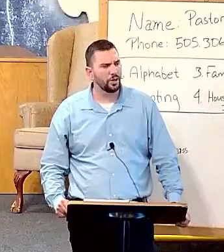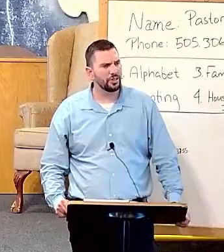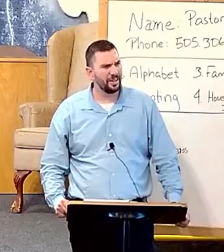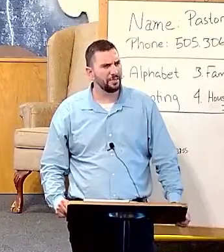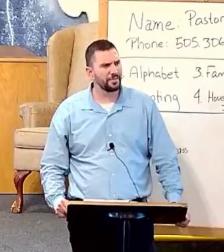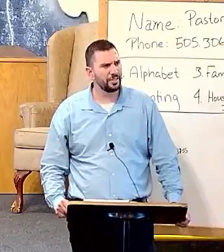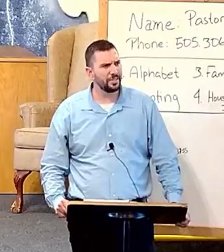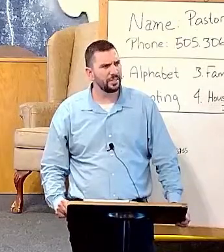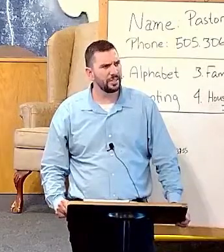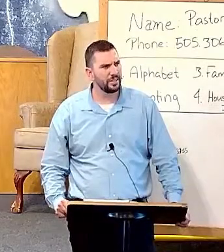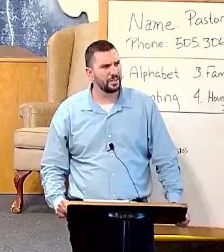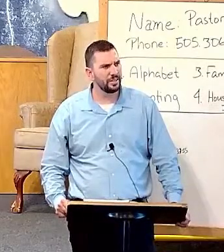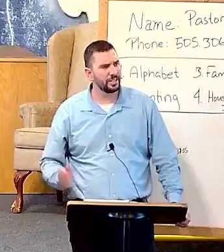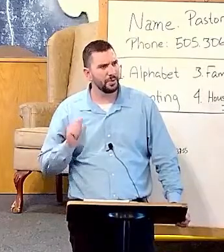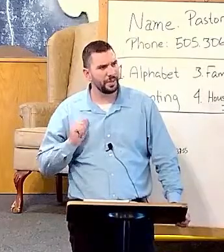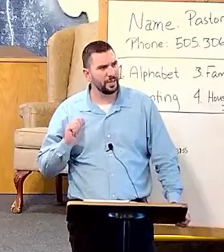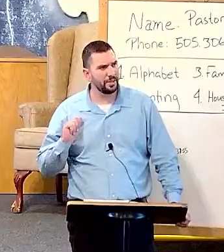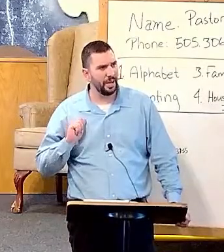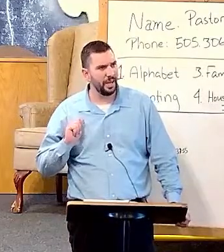Ourselves. Is it with the A?